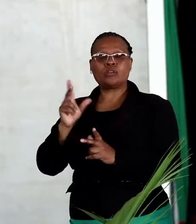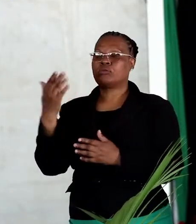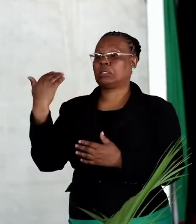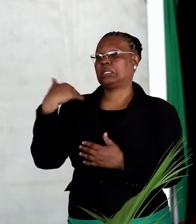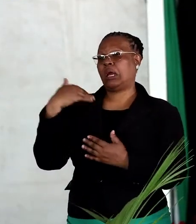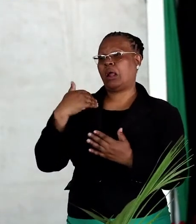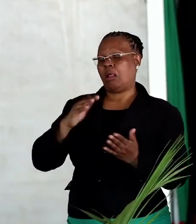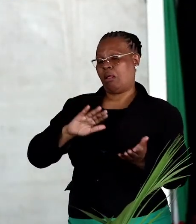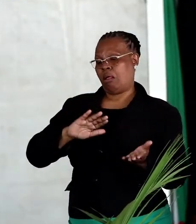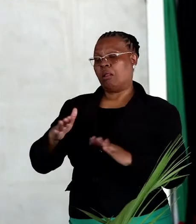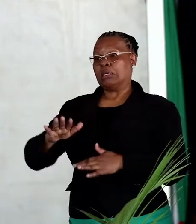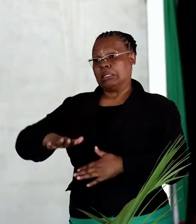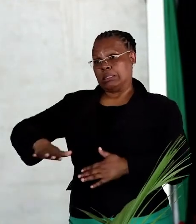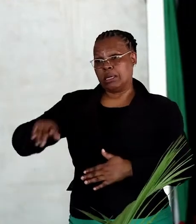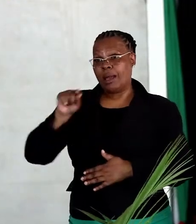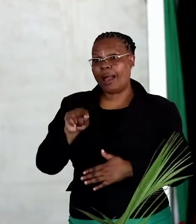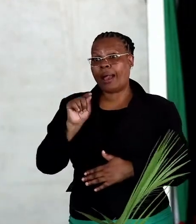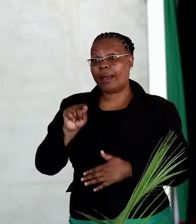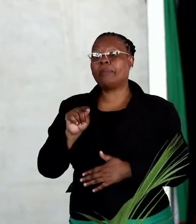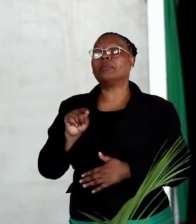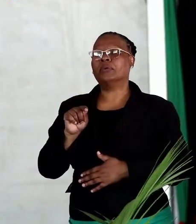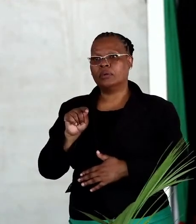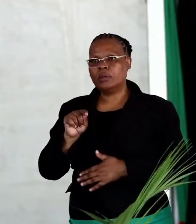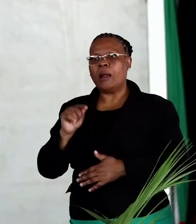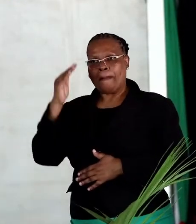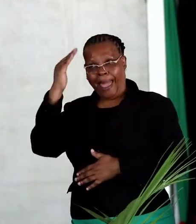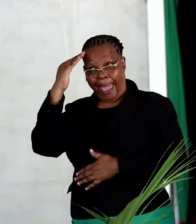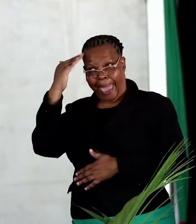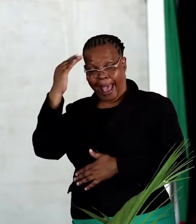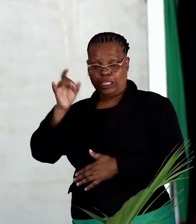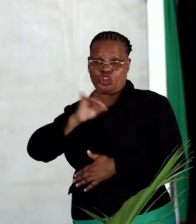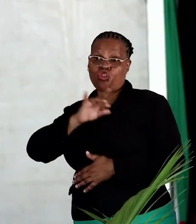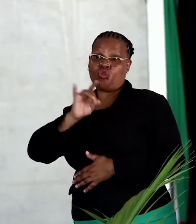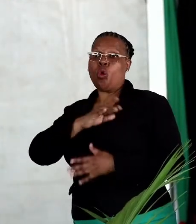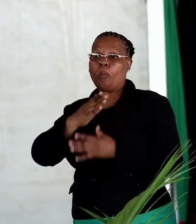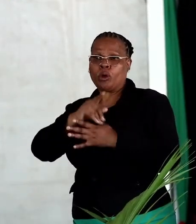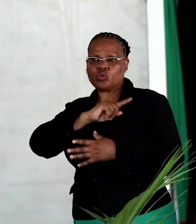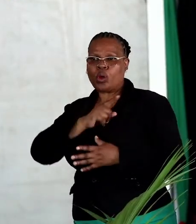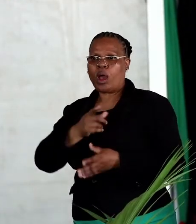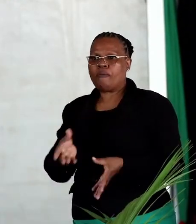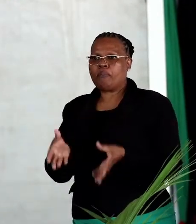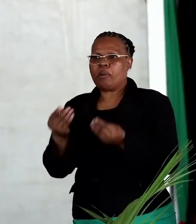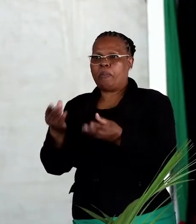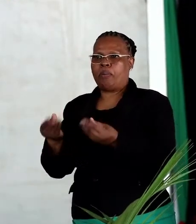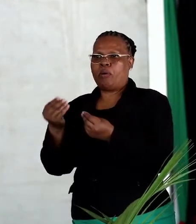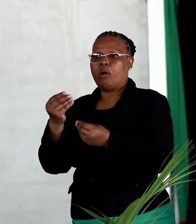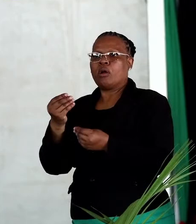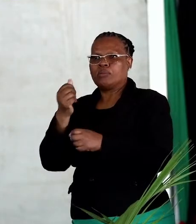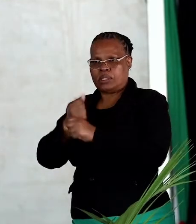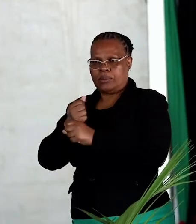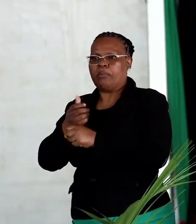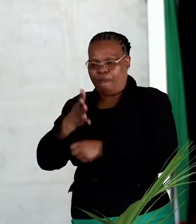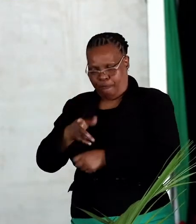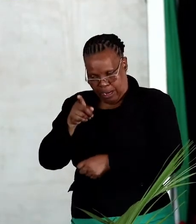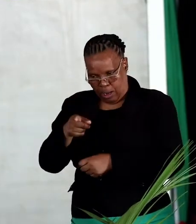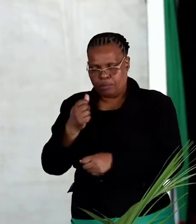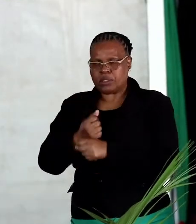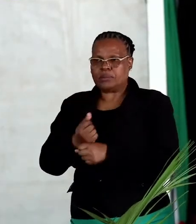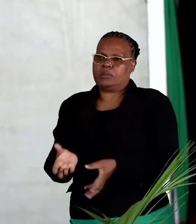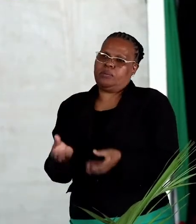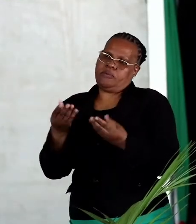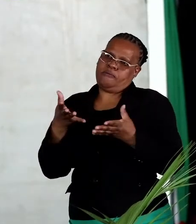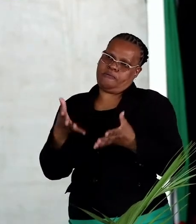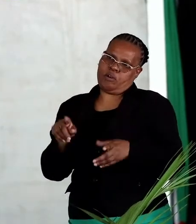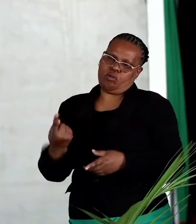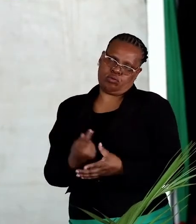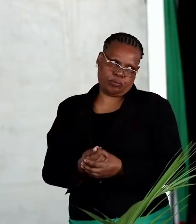bayayazi banokhe banikwe imisebenzi kuyo. Xa ndiza kugqiba ndiyabona uba sele emile utata phemva